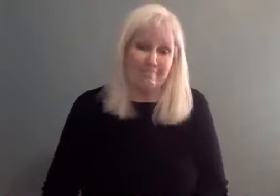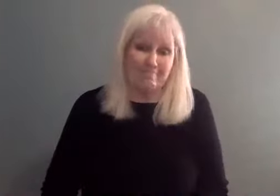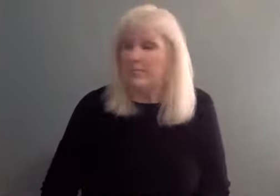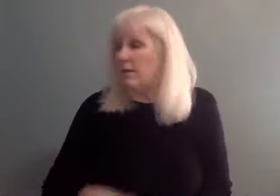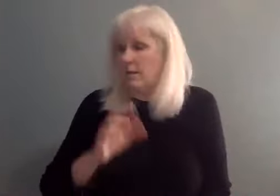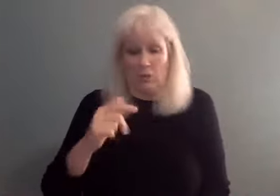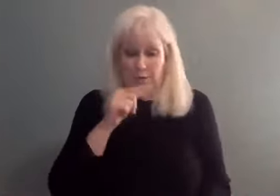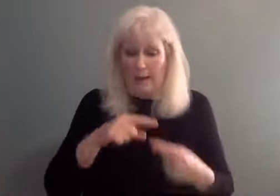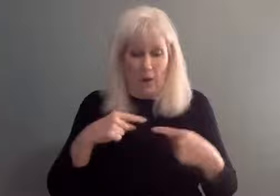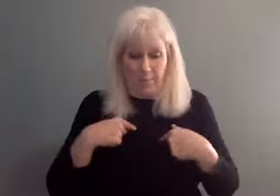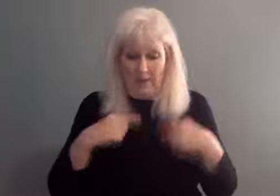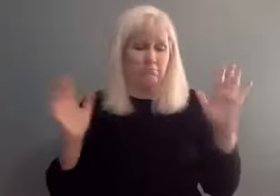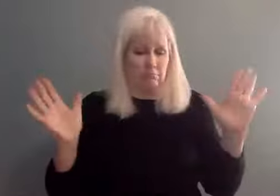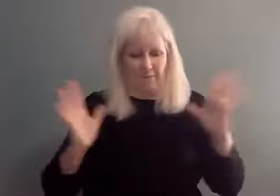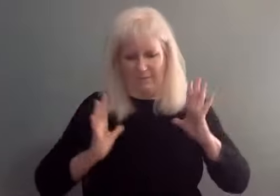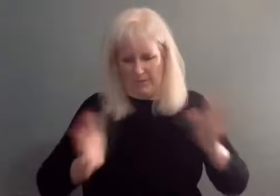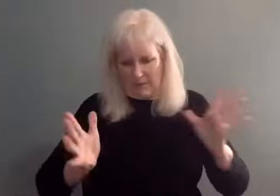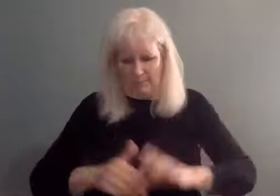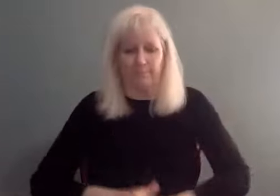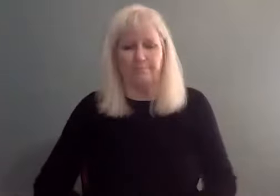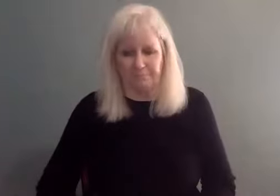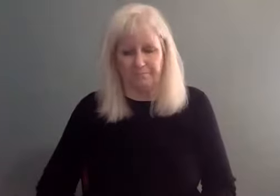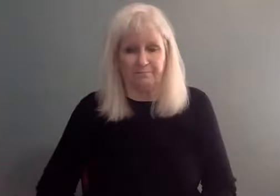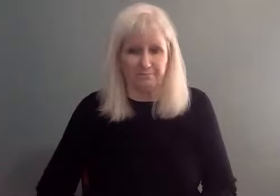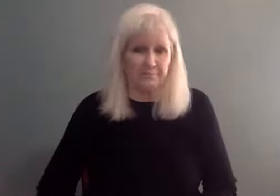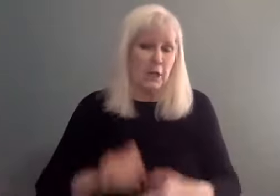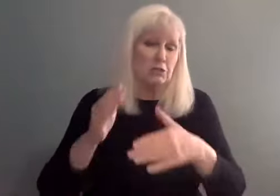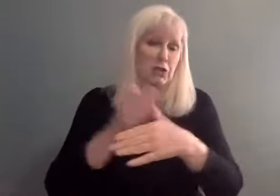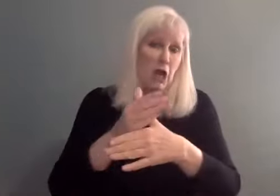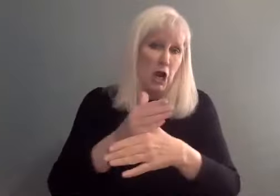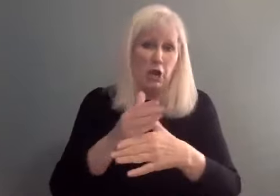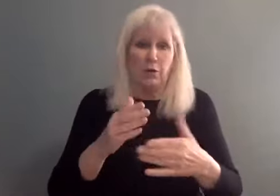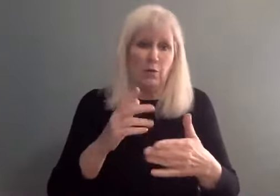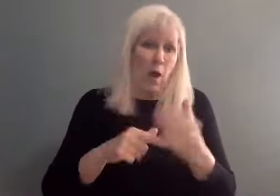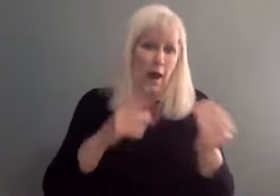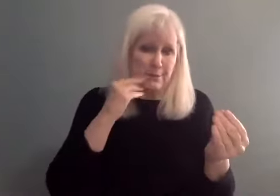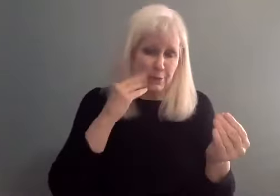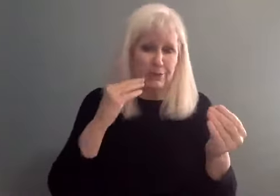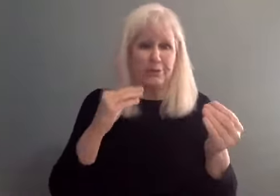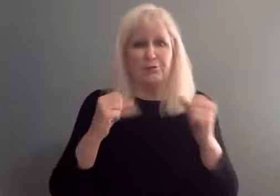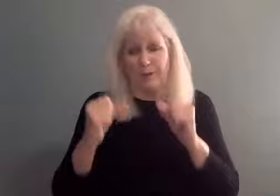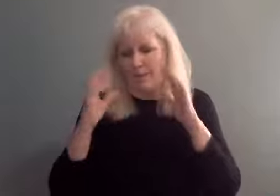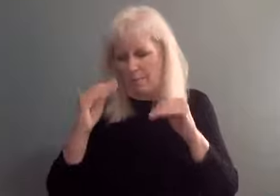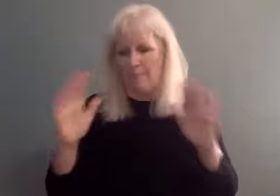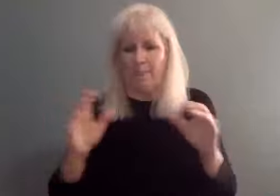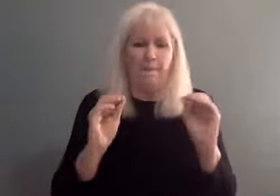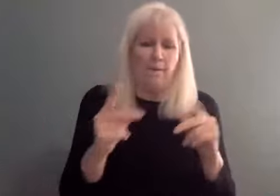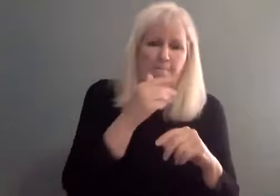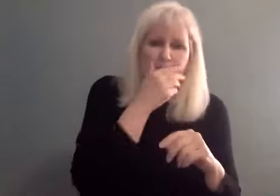and that's good. That's good the way I live today. But So I went on to step 3 with I